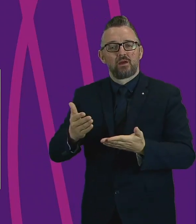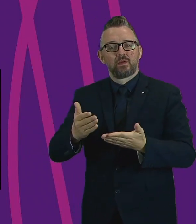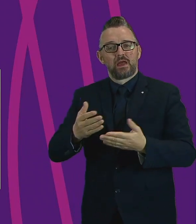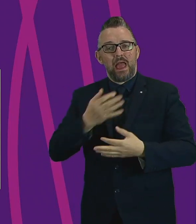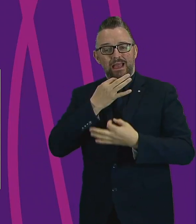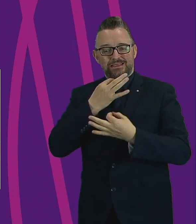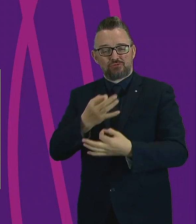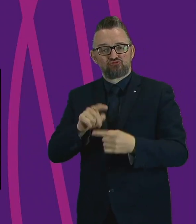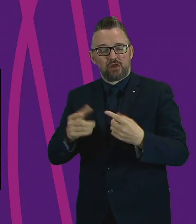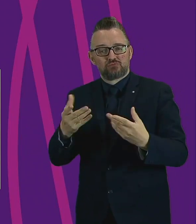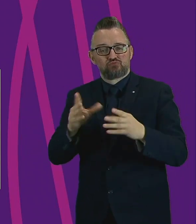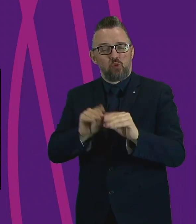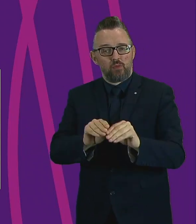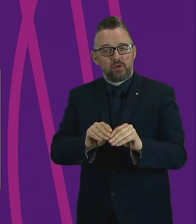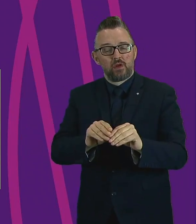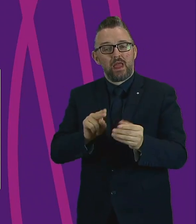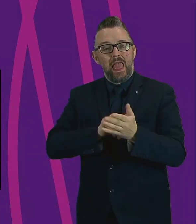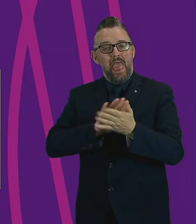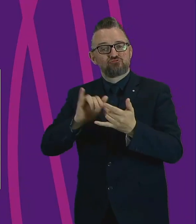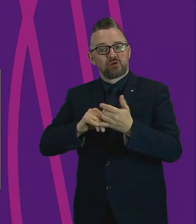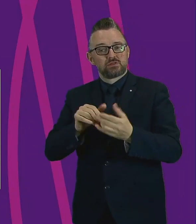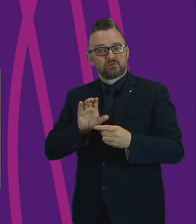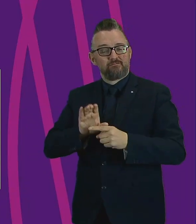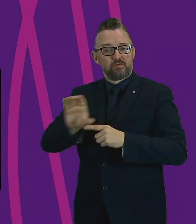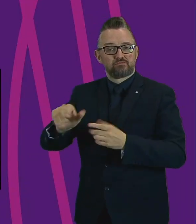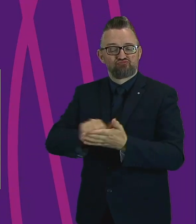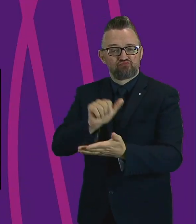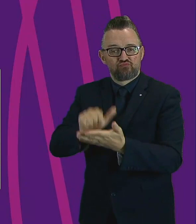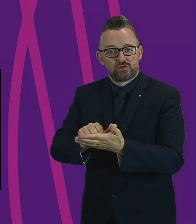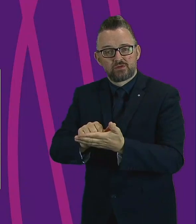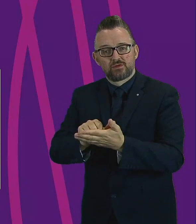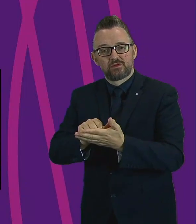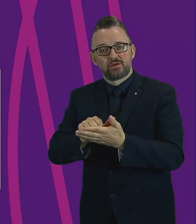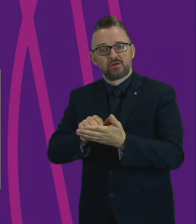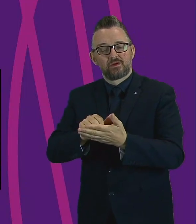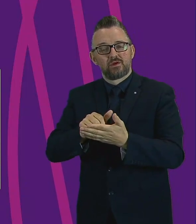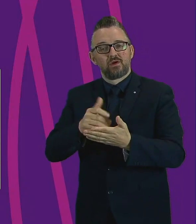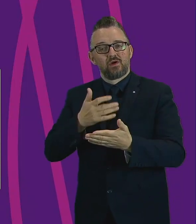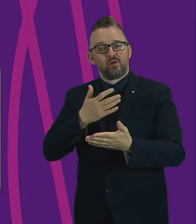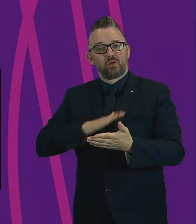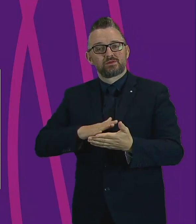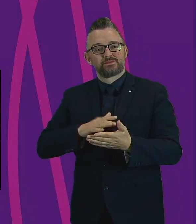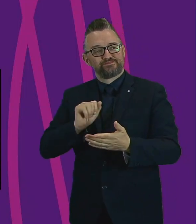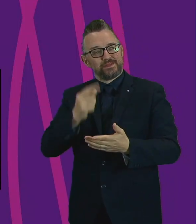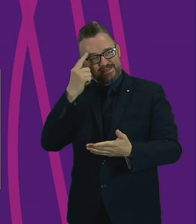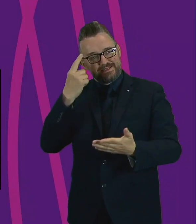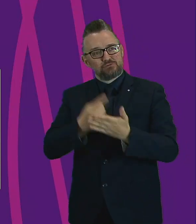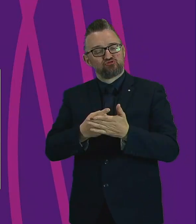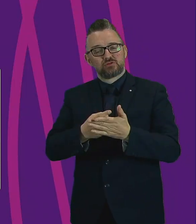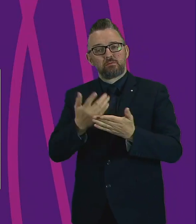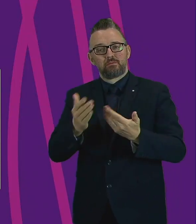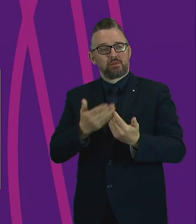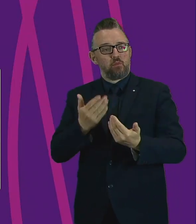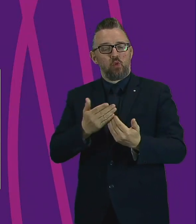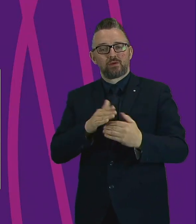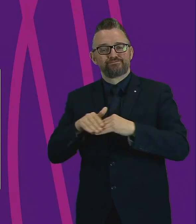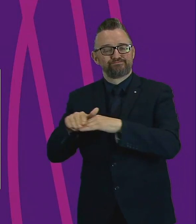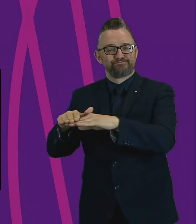and staff the NHS, address the mental health crisis and democratise decision-making? Health inequality is